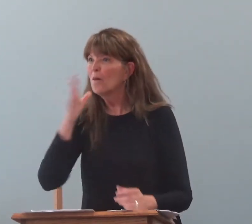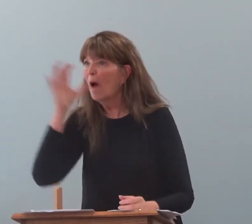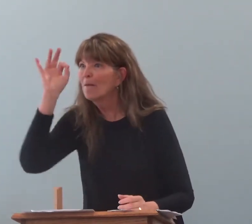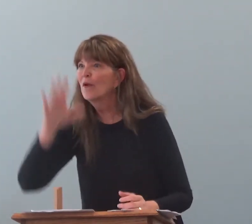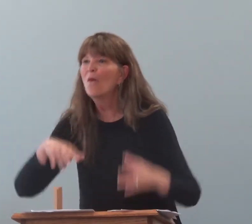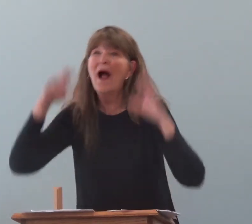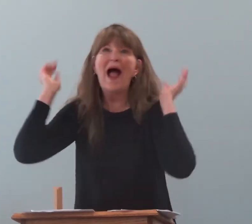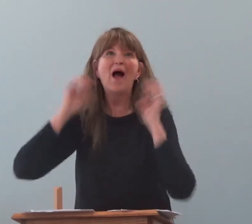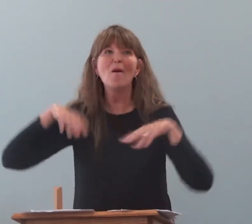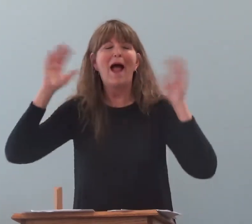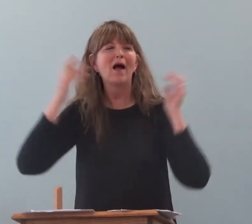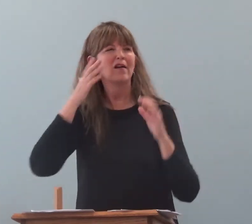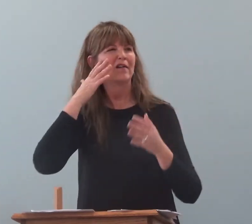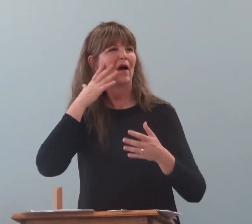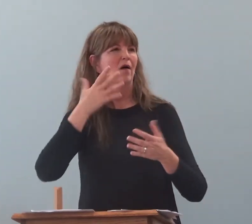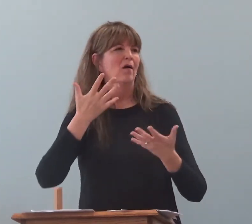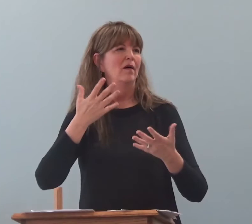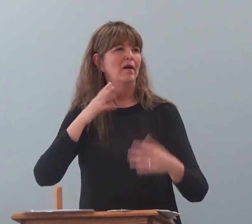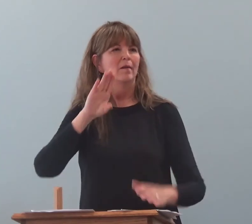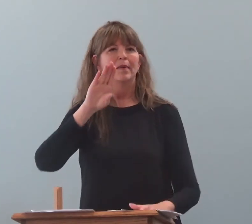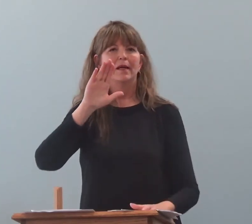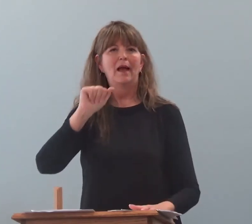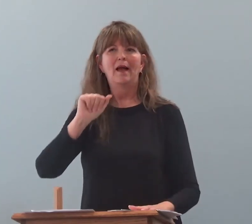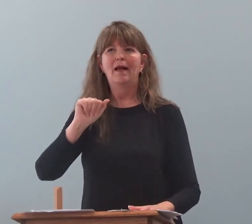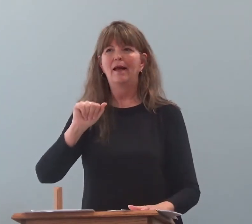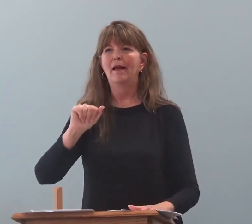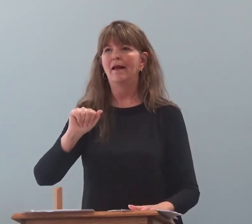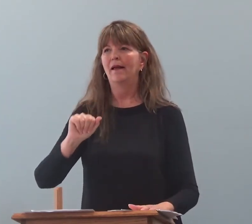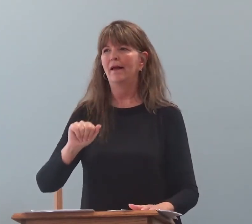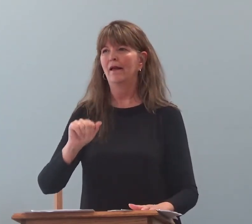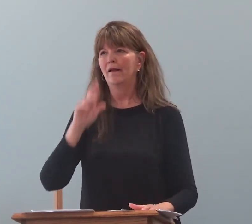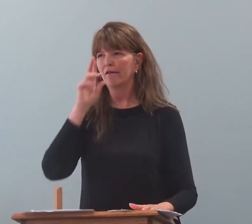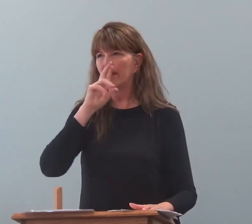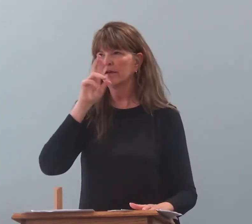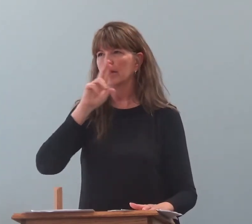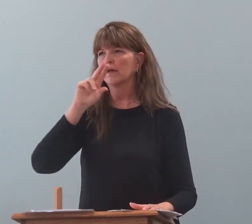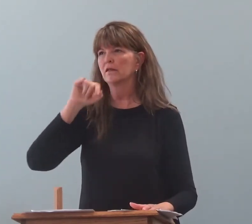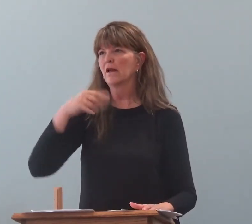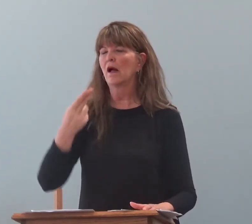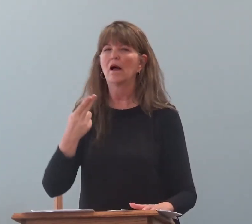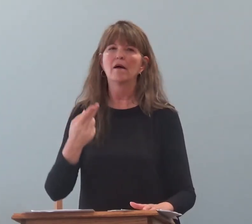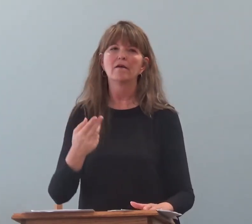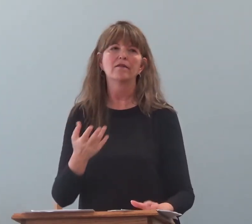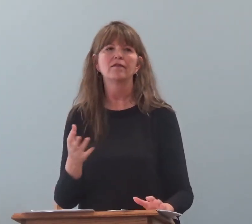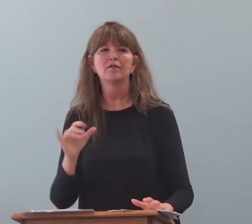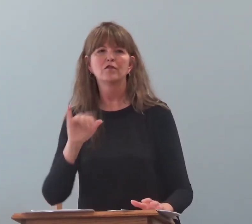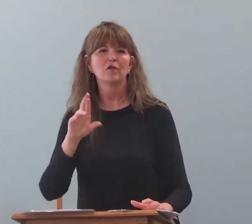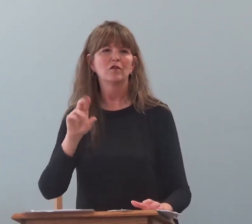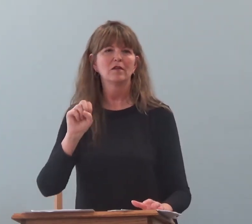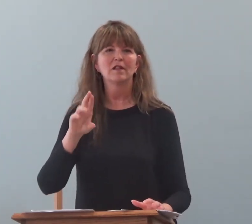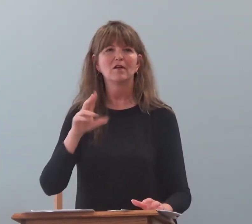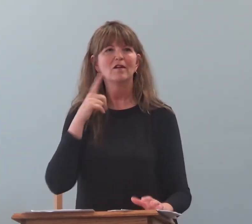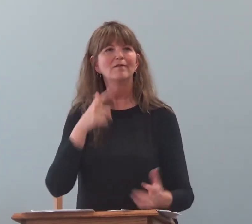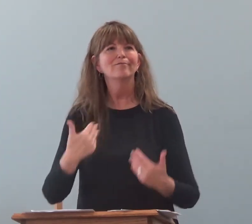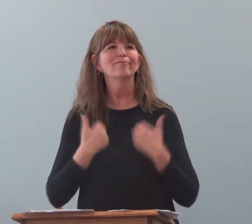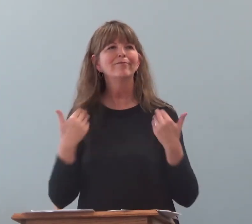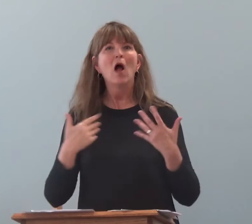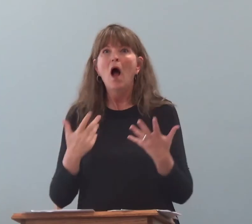pretty cool. Your mom's a pastor. You know, he was getting his bachelor, freshman and sophomore year. You